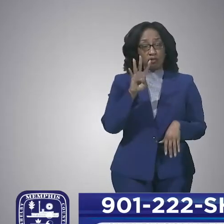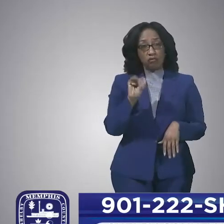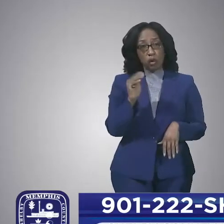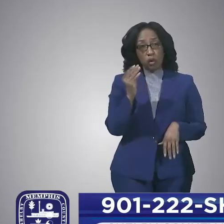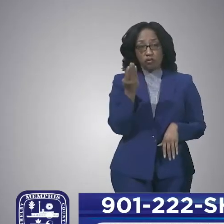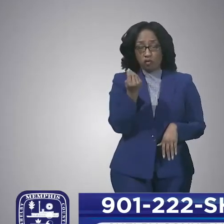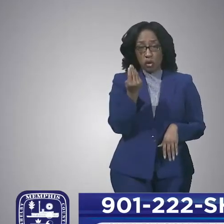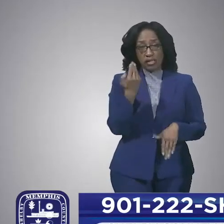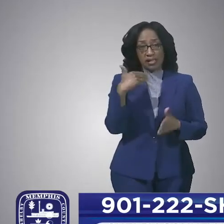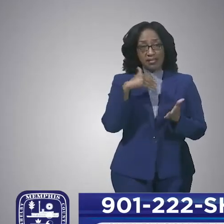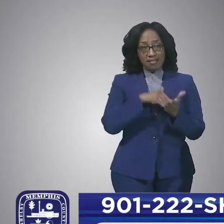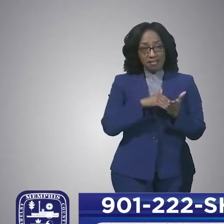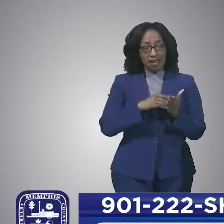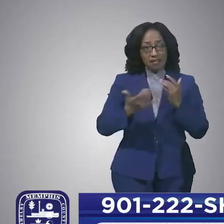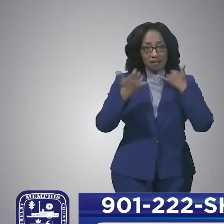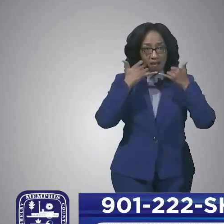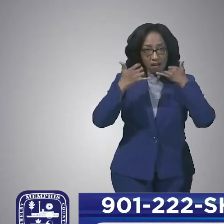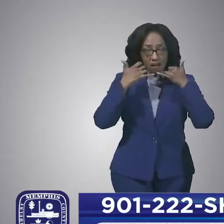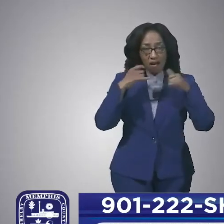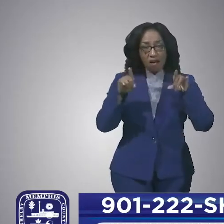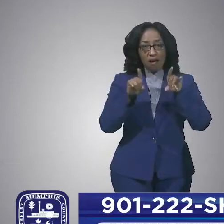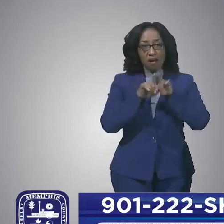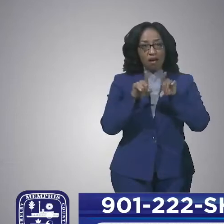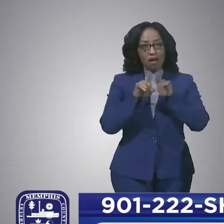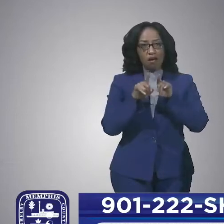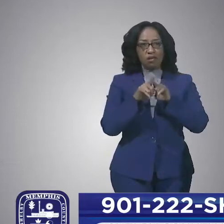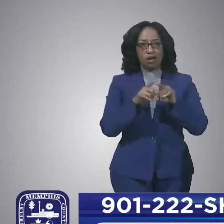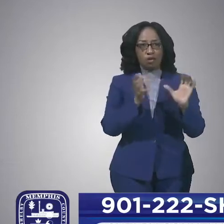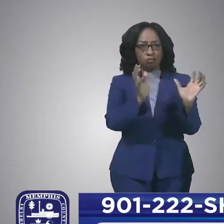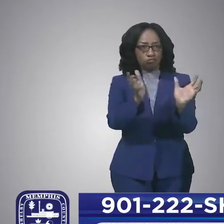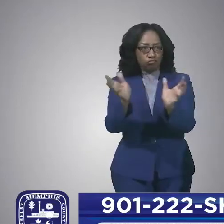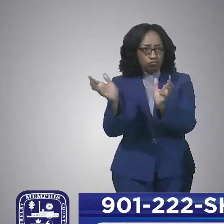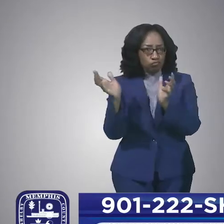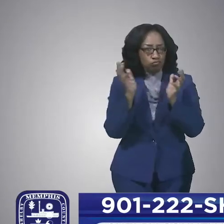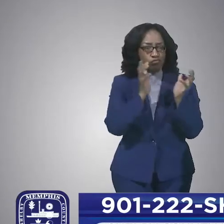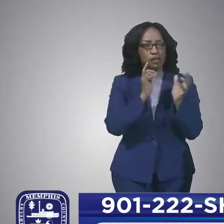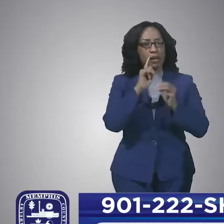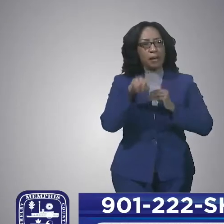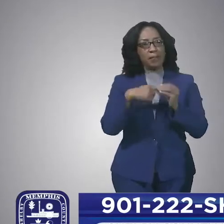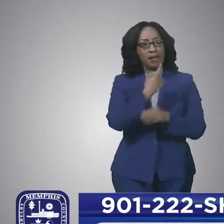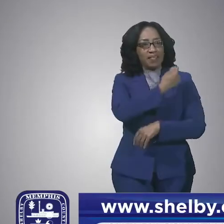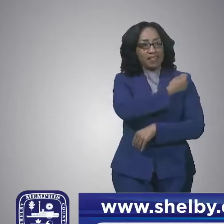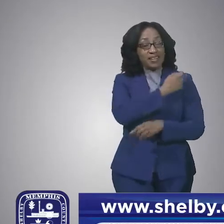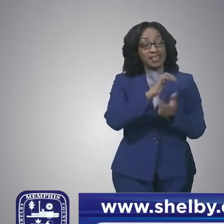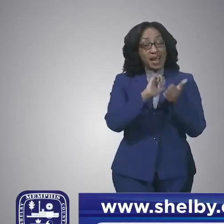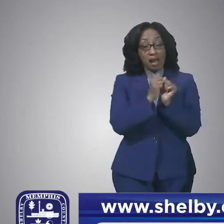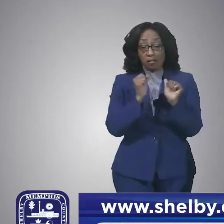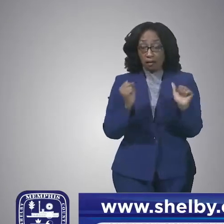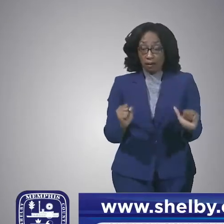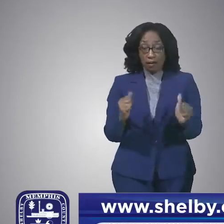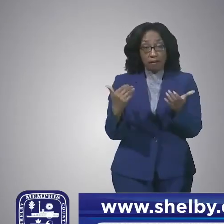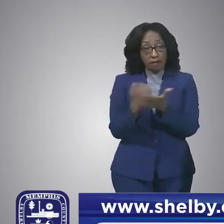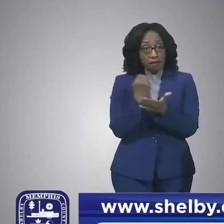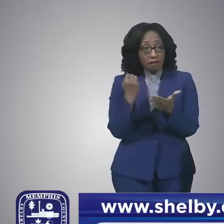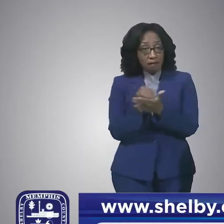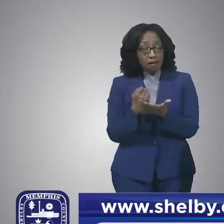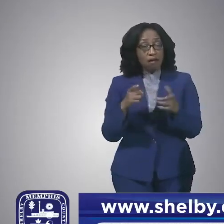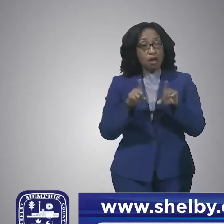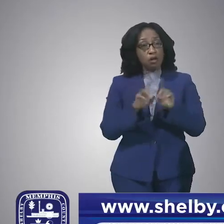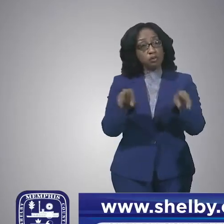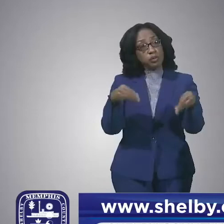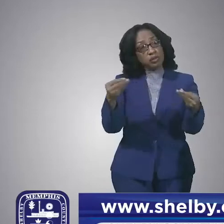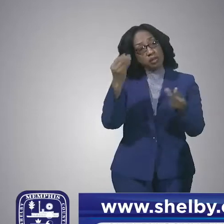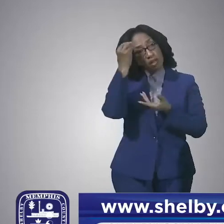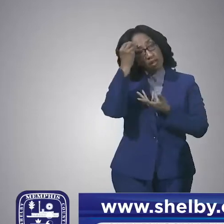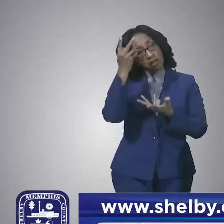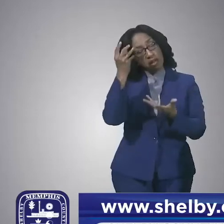and engaged 59,000 individuals in conversations about vaccines and how they might access that, and providing information